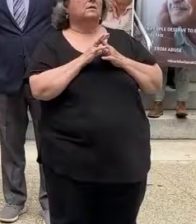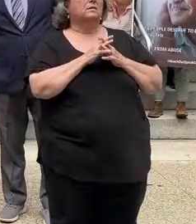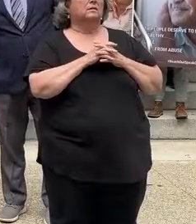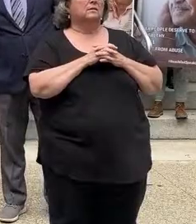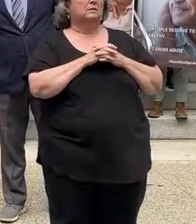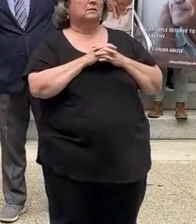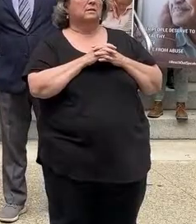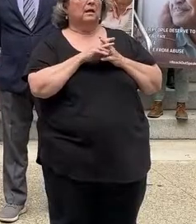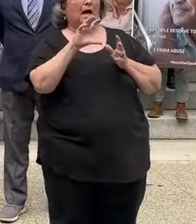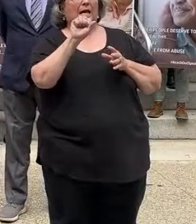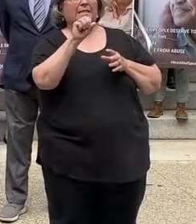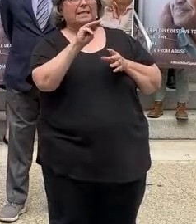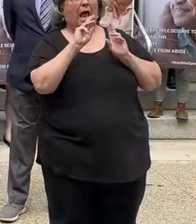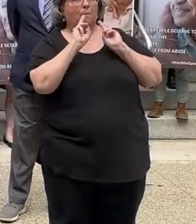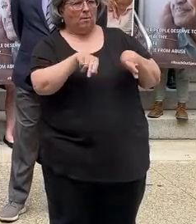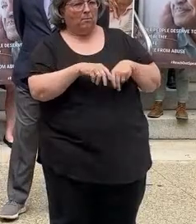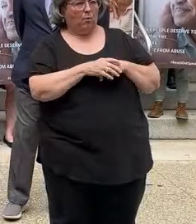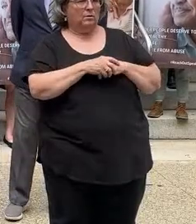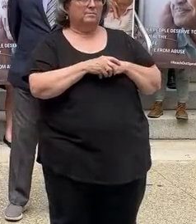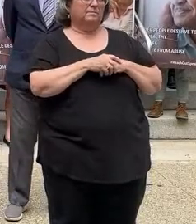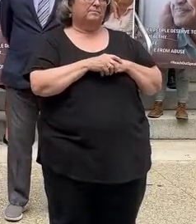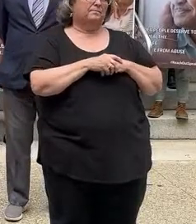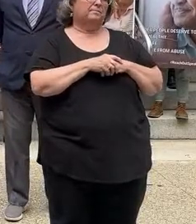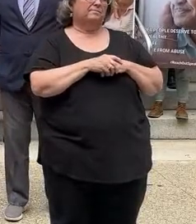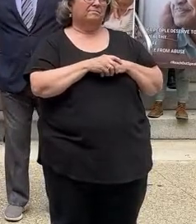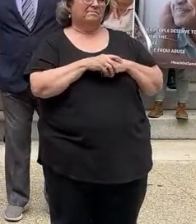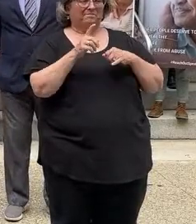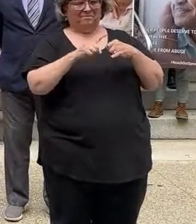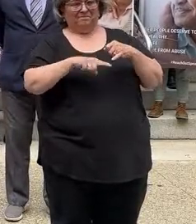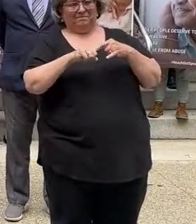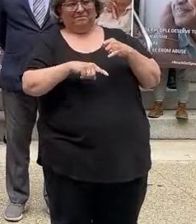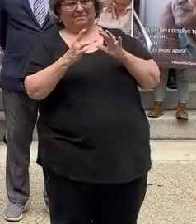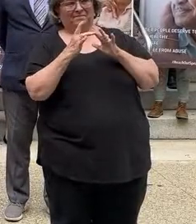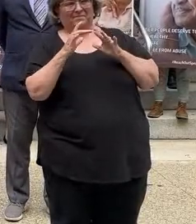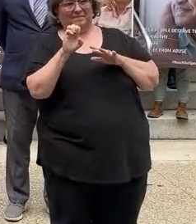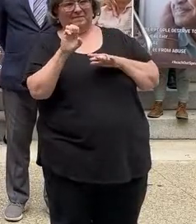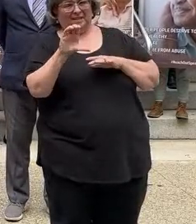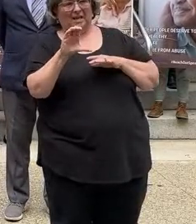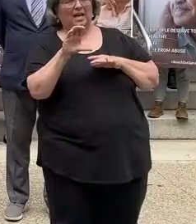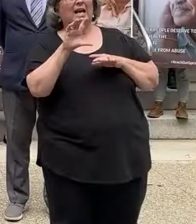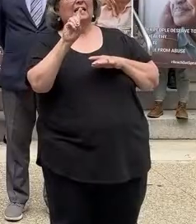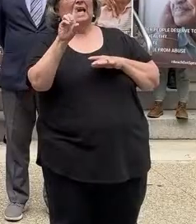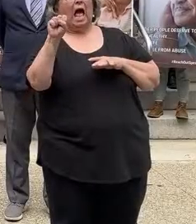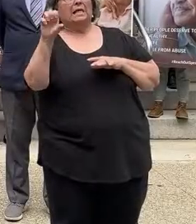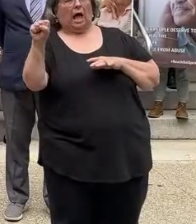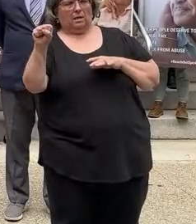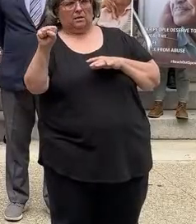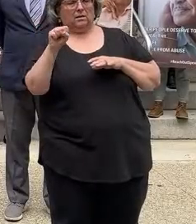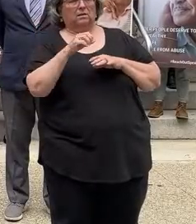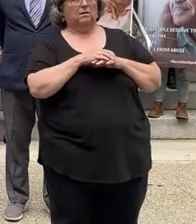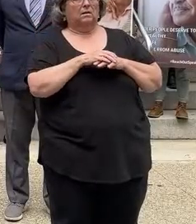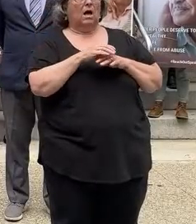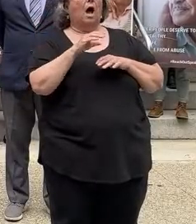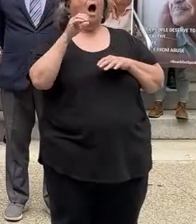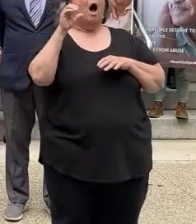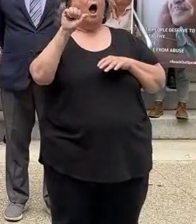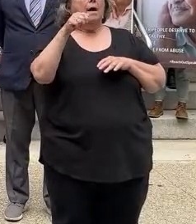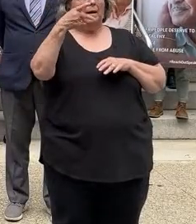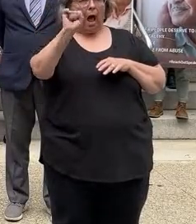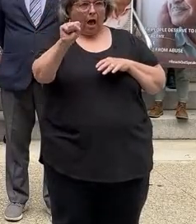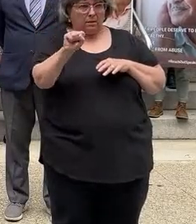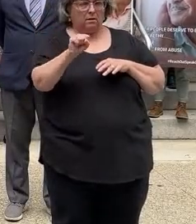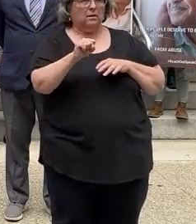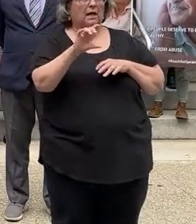the scam report we call it. And then finally, you can contact the Erie County Department of Social Services Adult Protection Unit, which